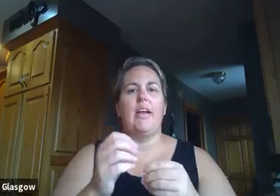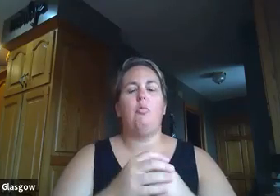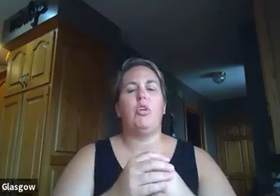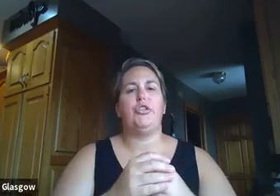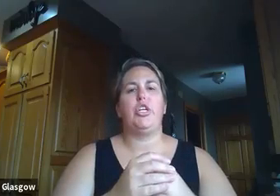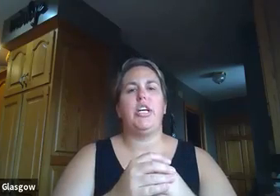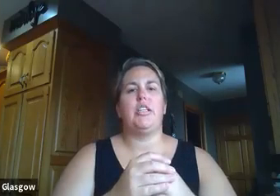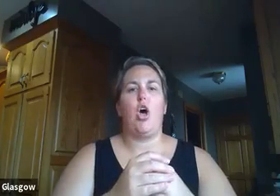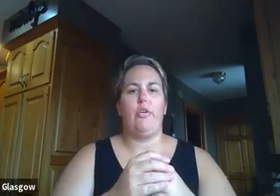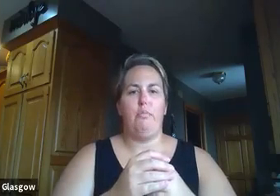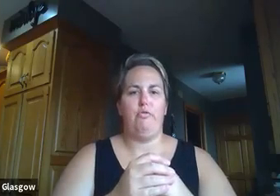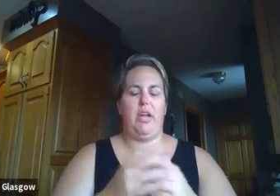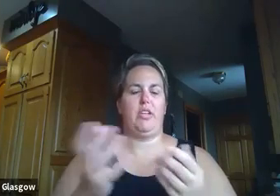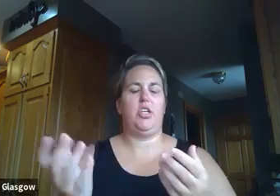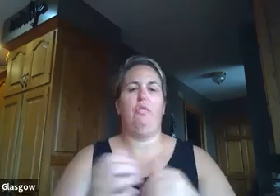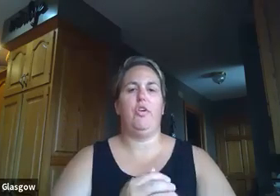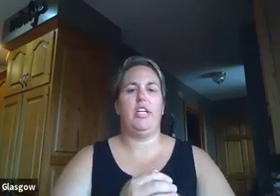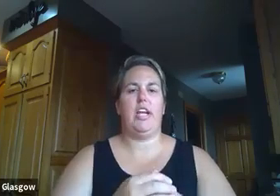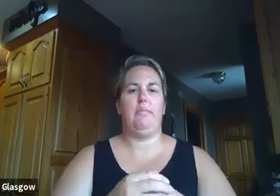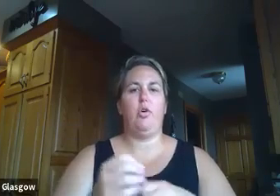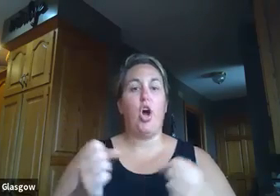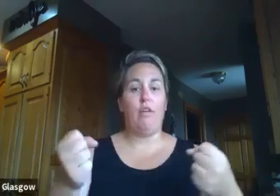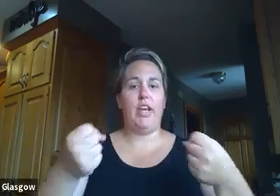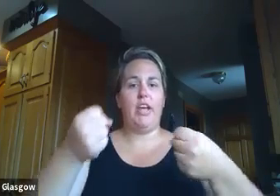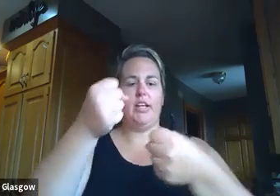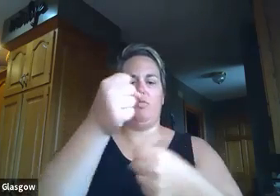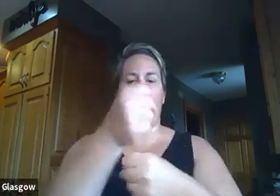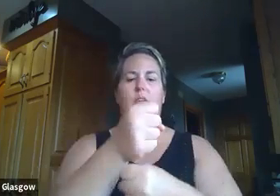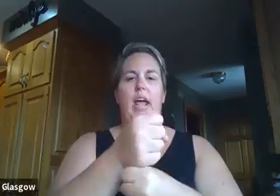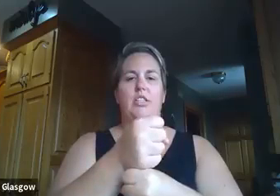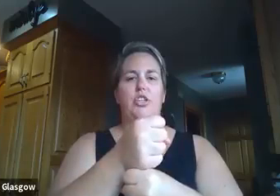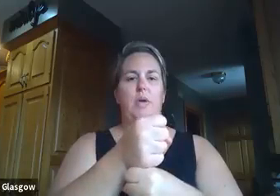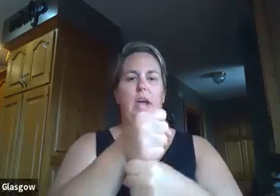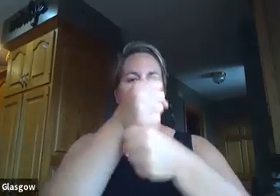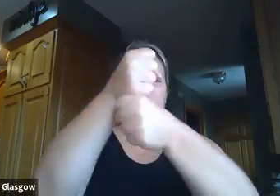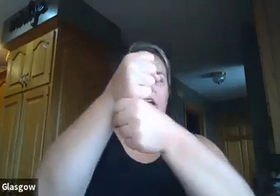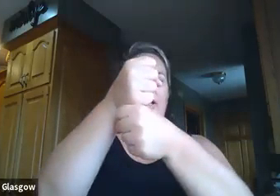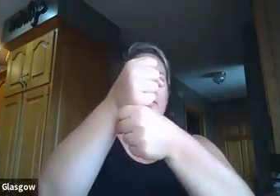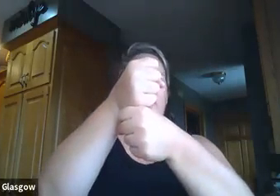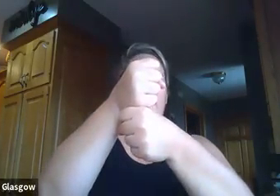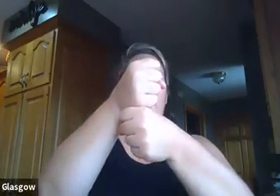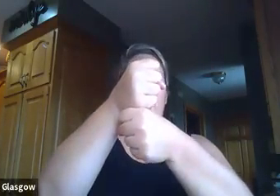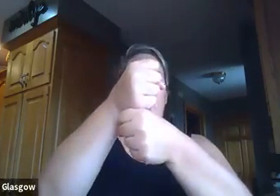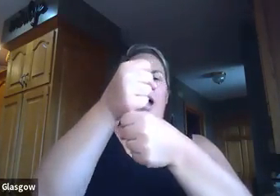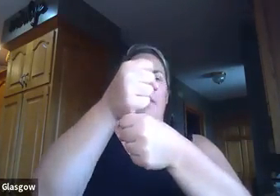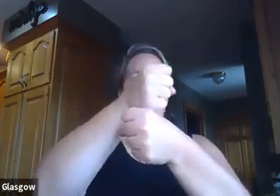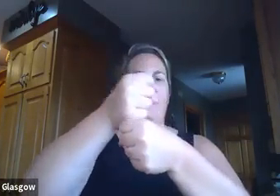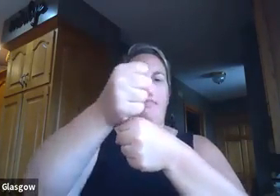hand, which usually does all the movement. So for example, coffee is one that has two hands, and the top